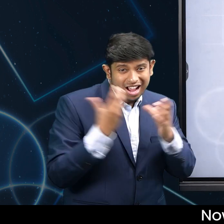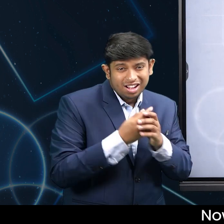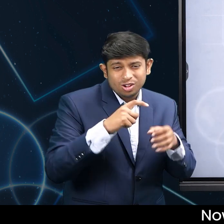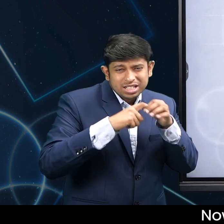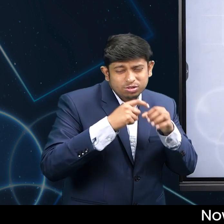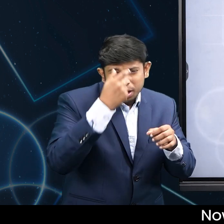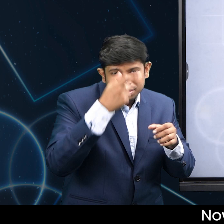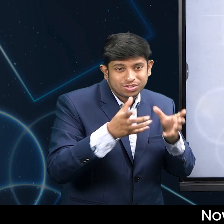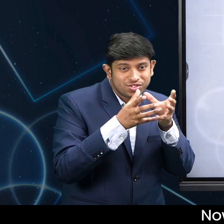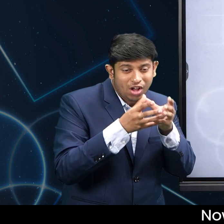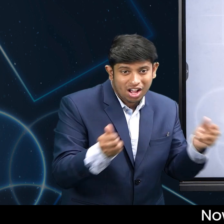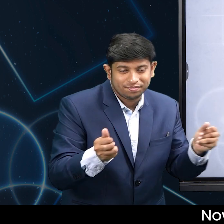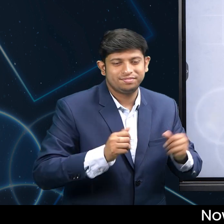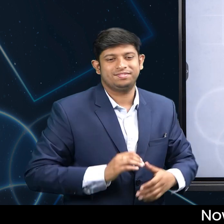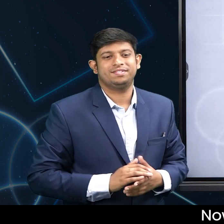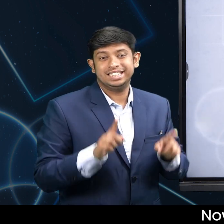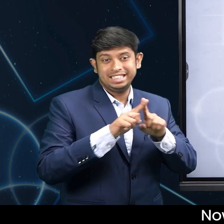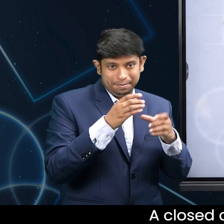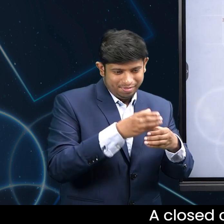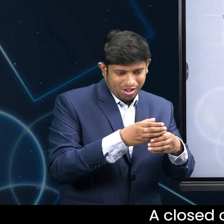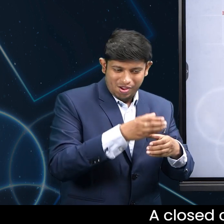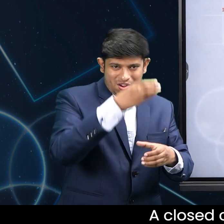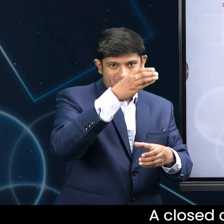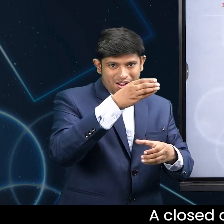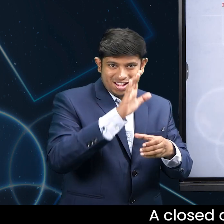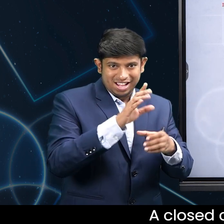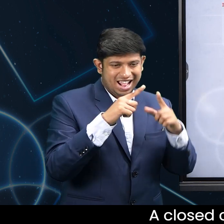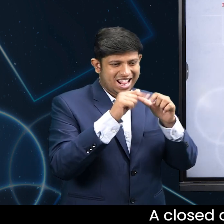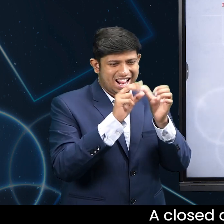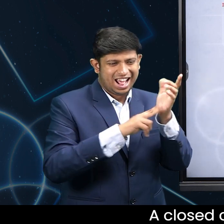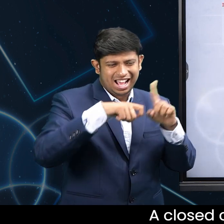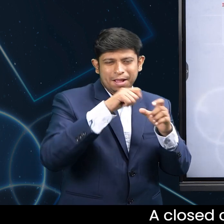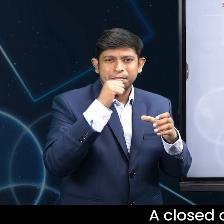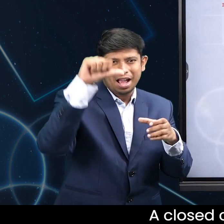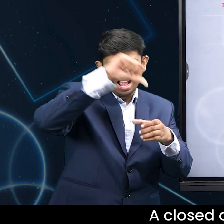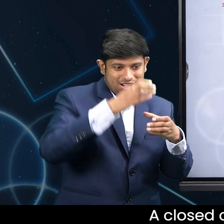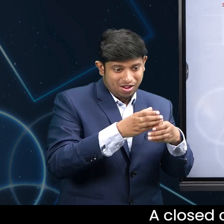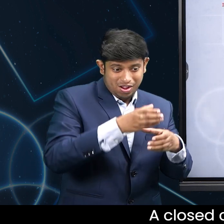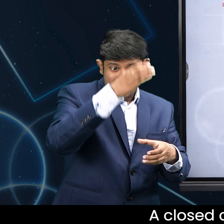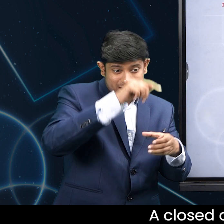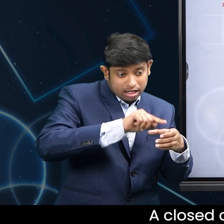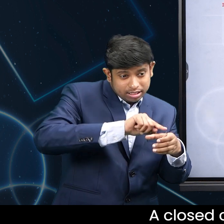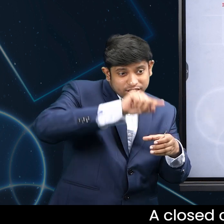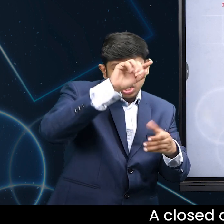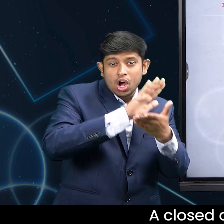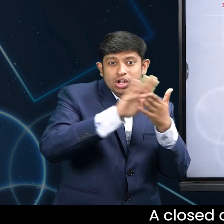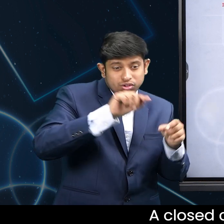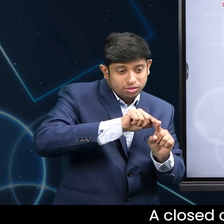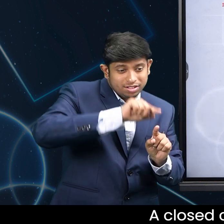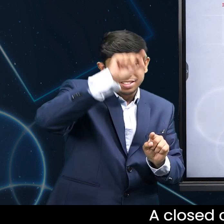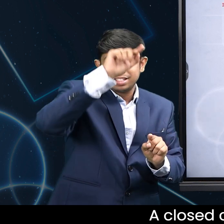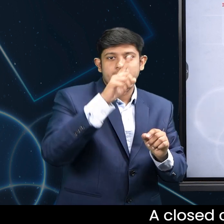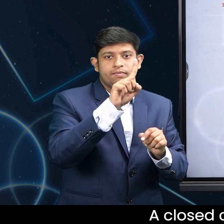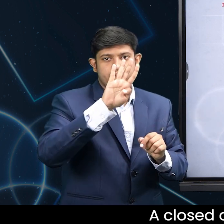Now we will solve a problem. A closed cylindrical tank of height 140